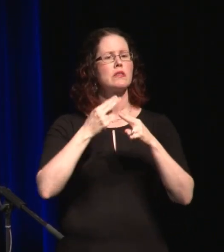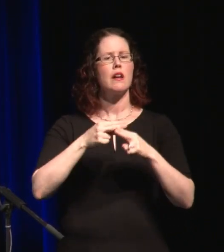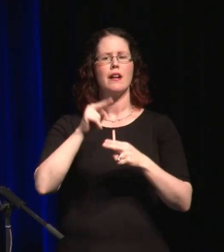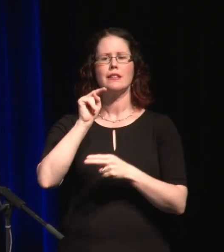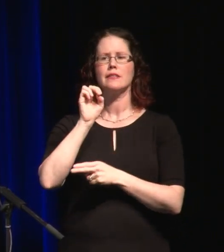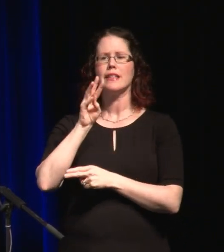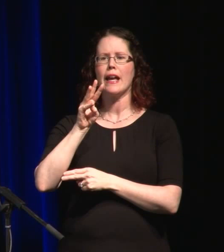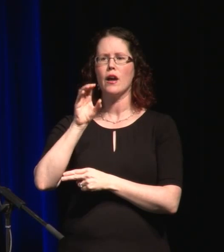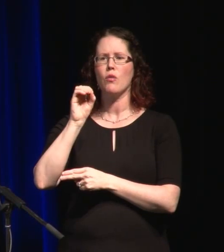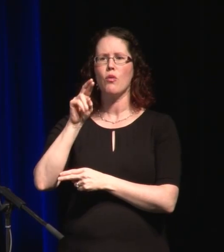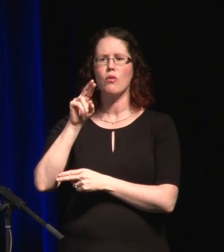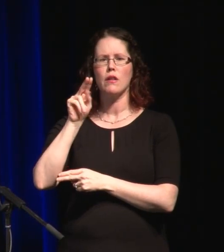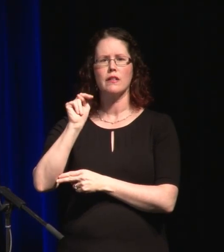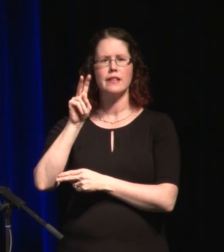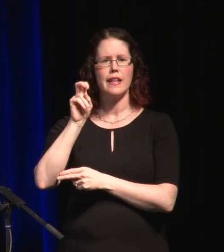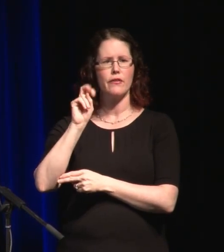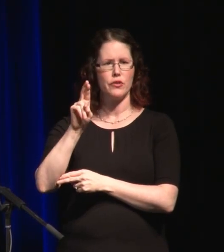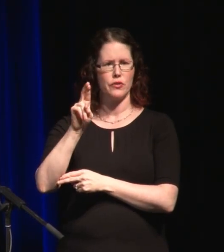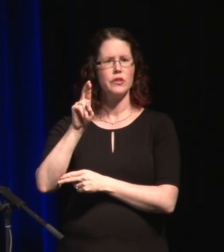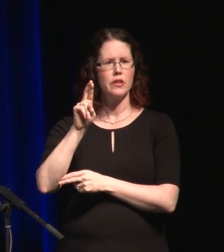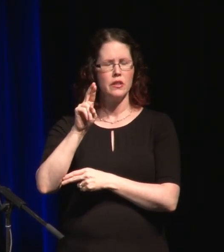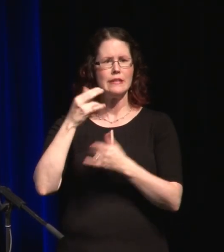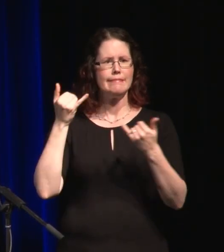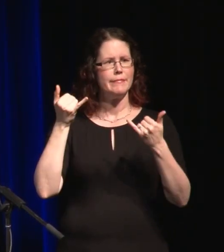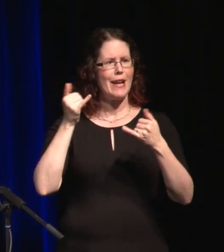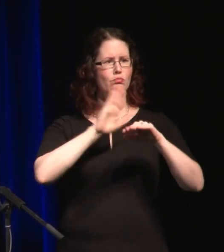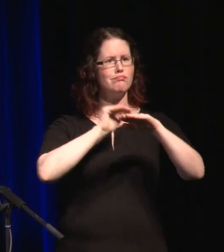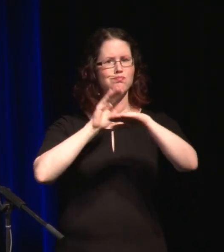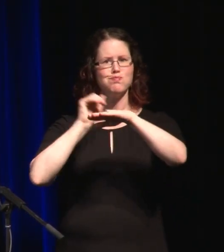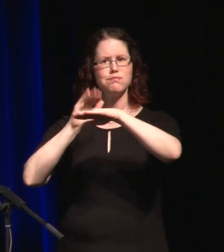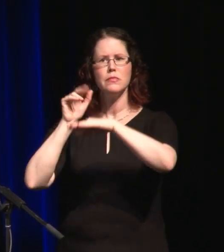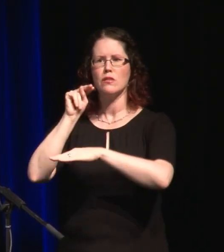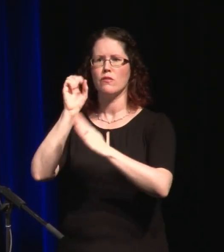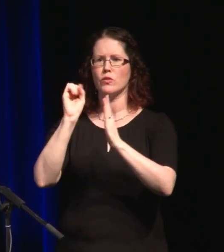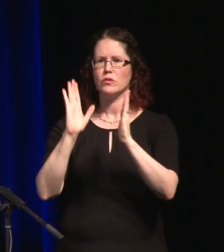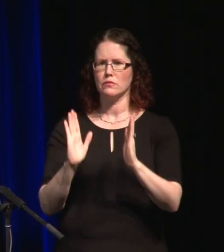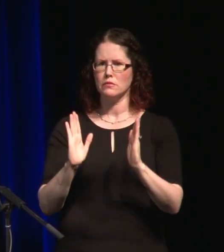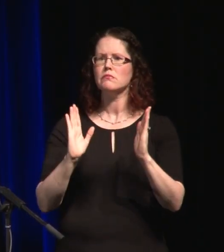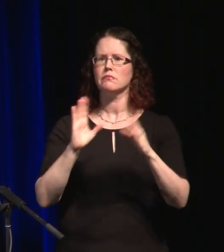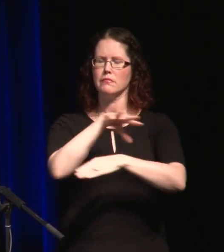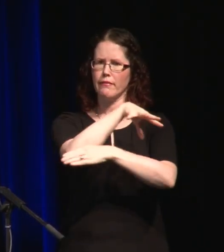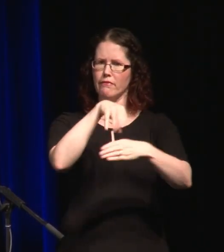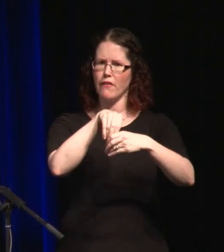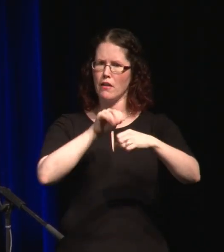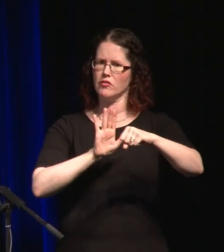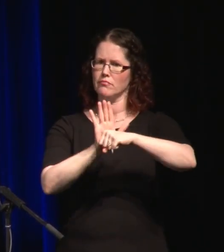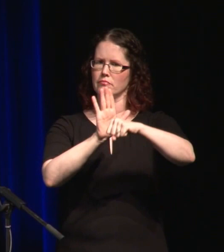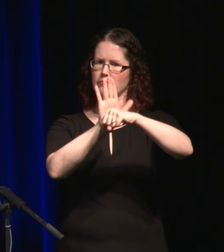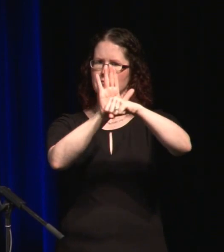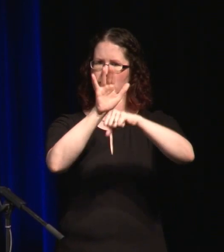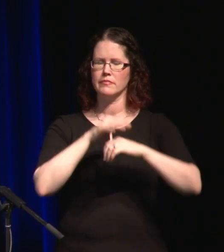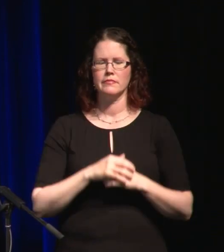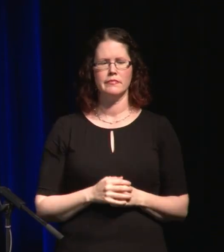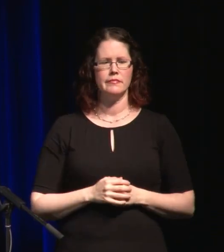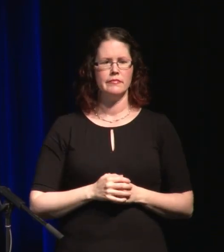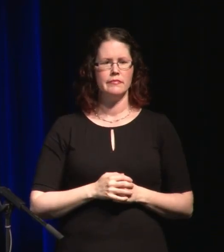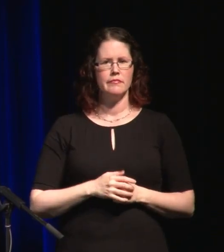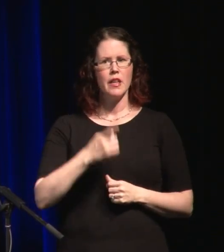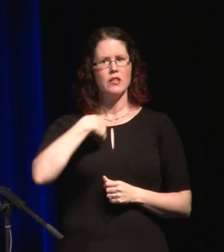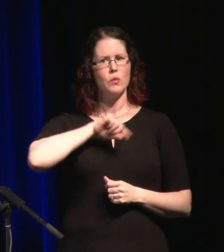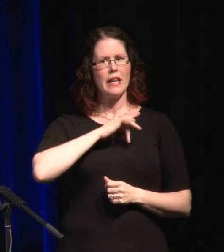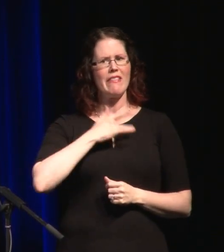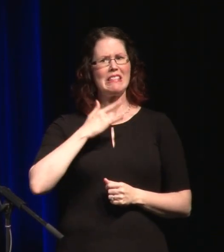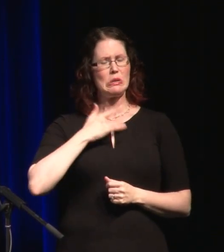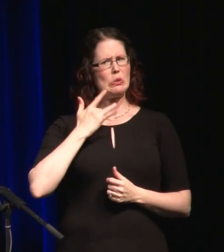for Nova Scotians. We could have went with a standard title and with a standard title page, but